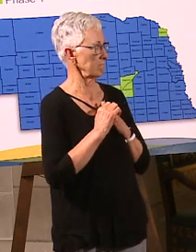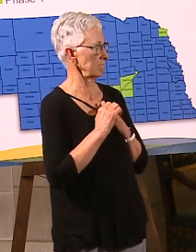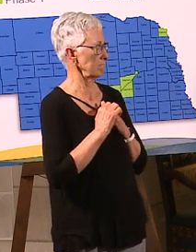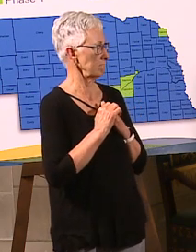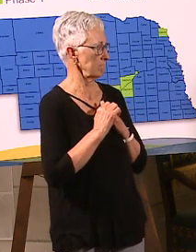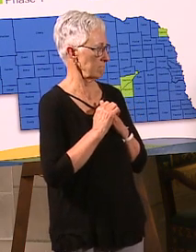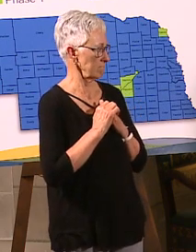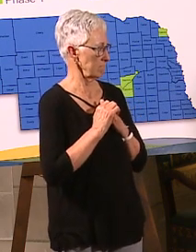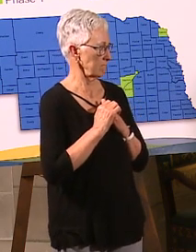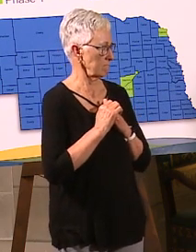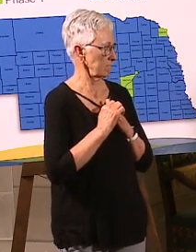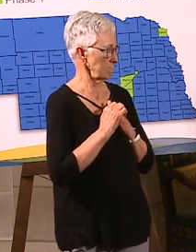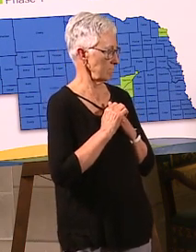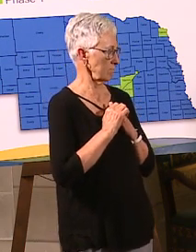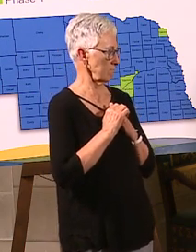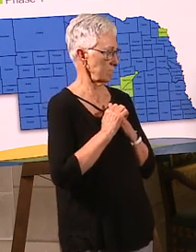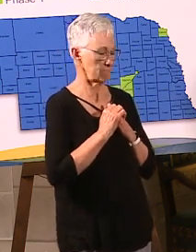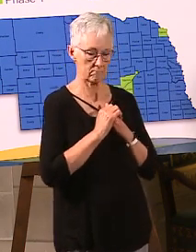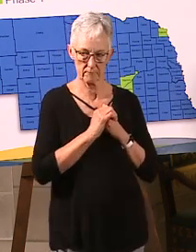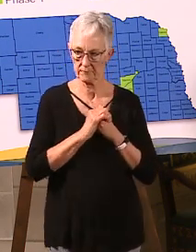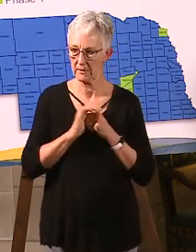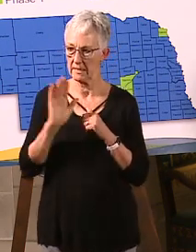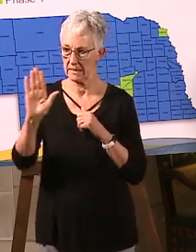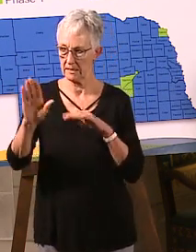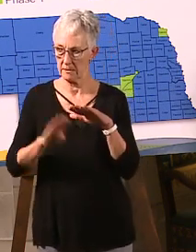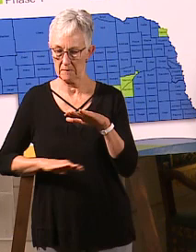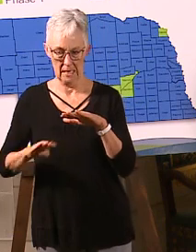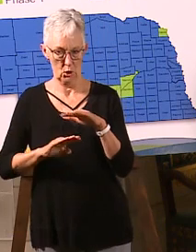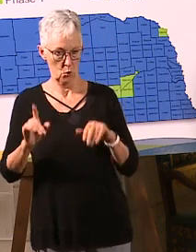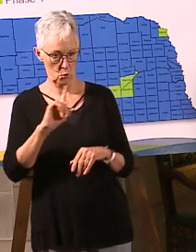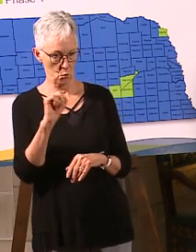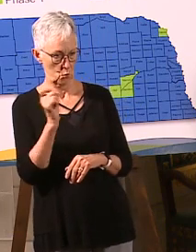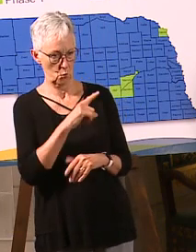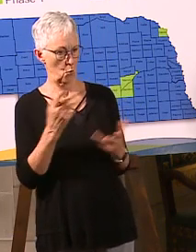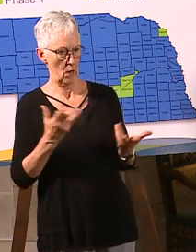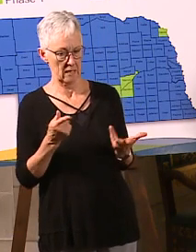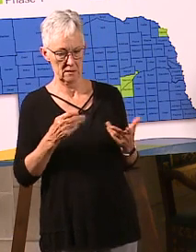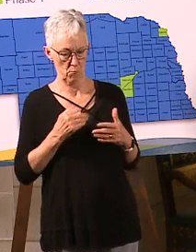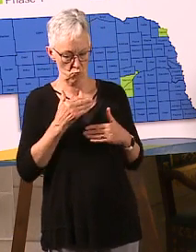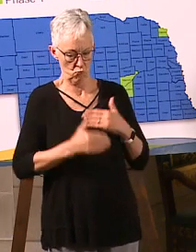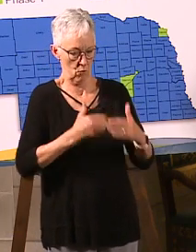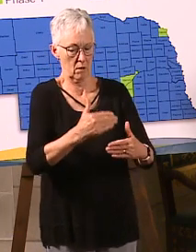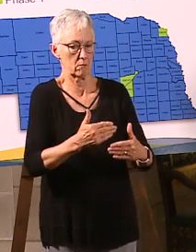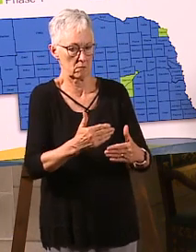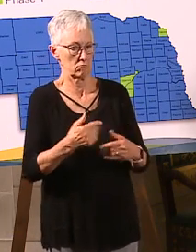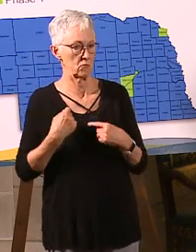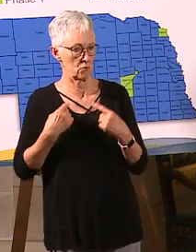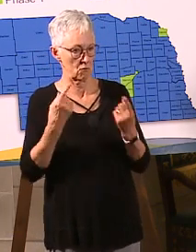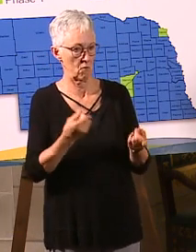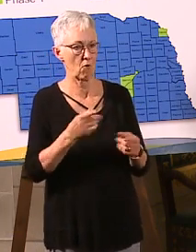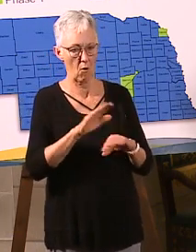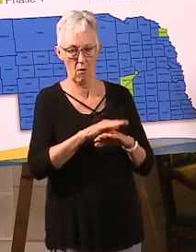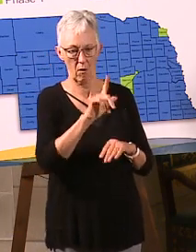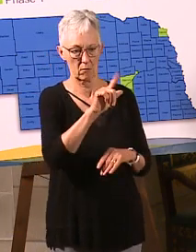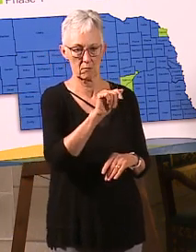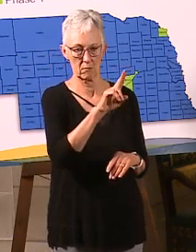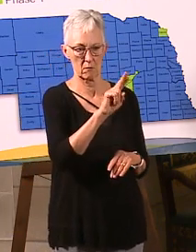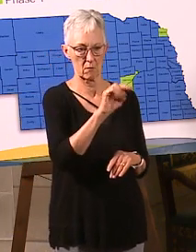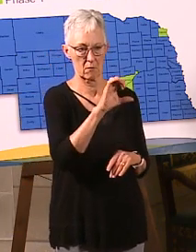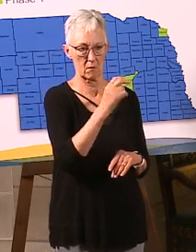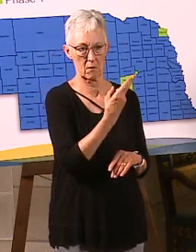specifically? Yeah, so the basic question is, what's kind of the progress so far on Launch Nebraska or